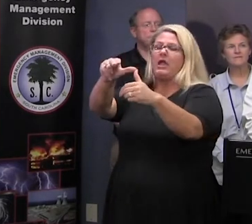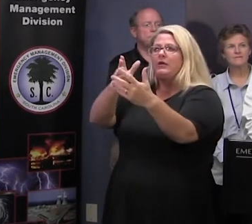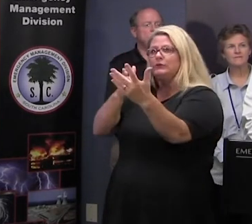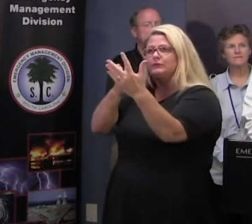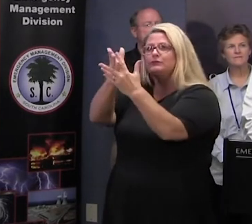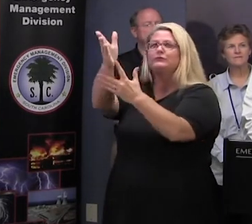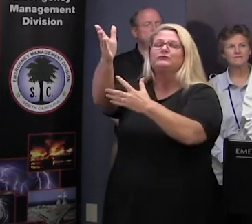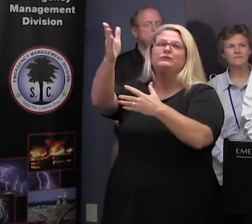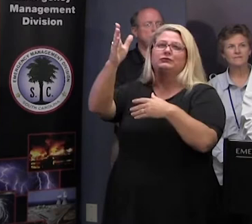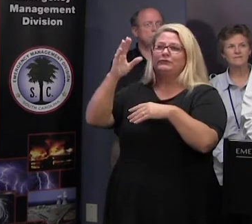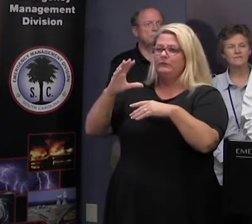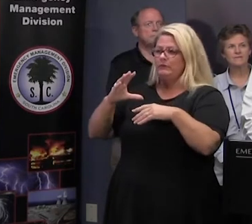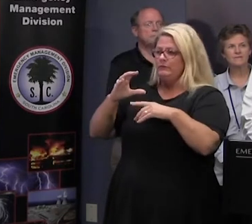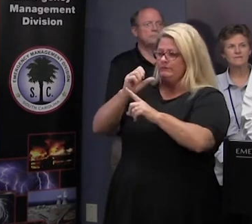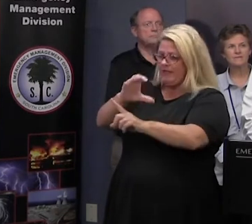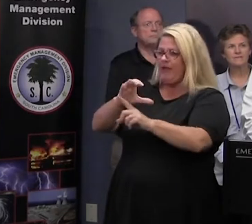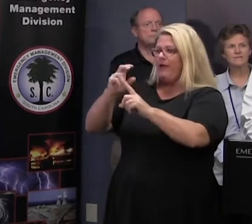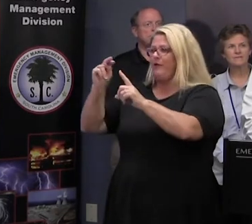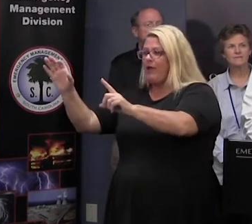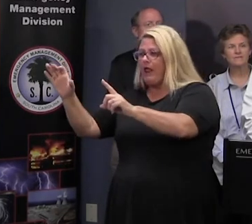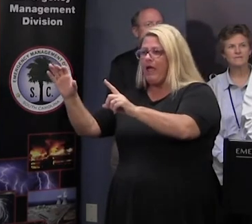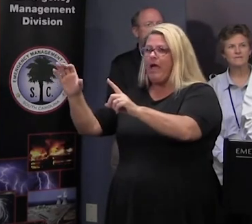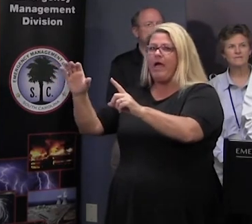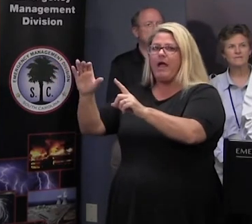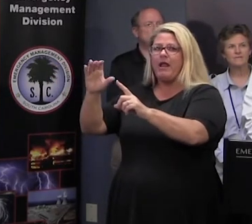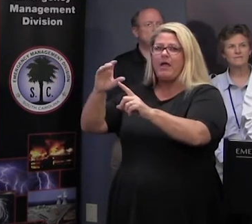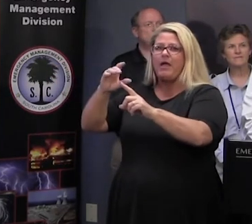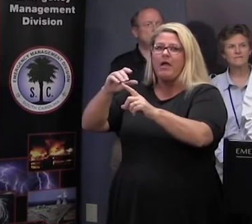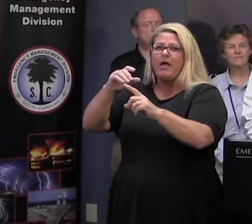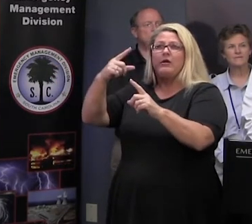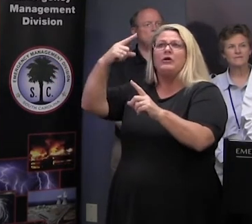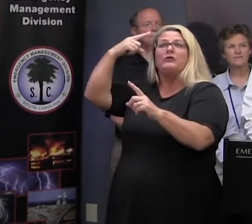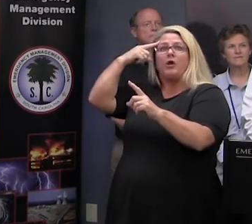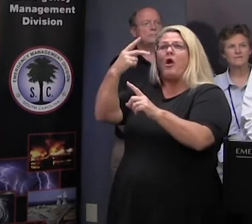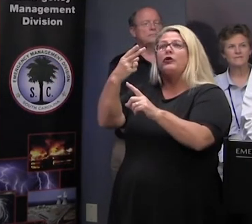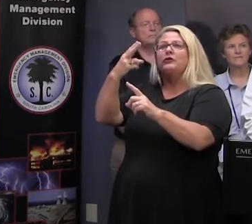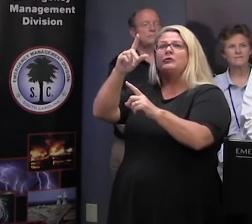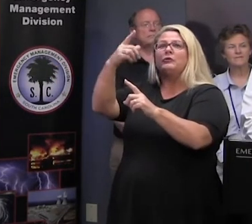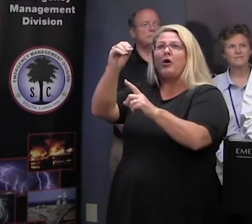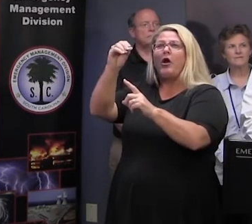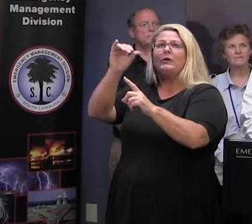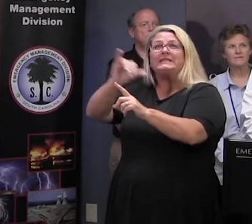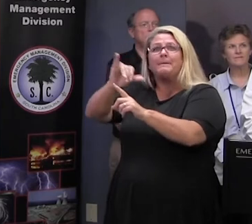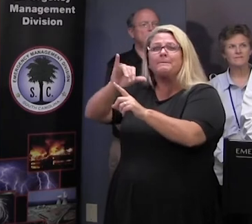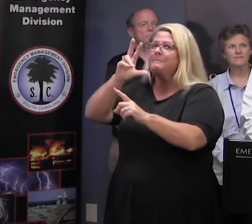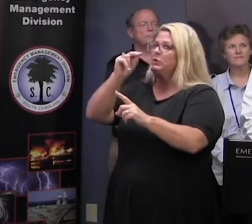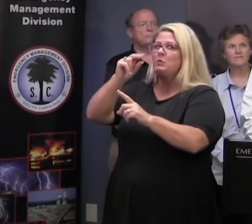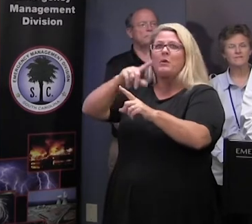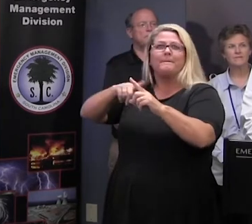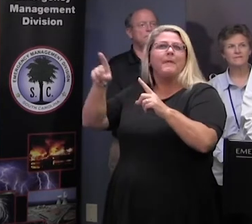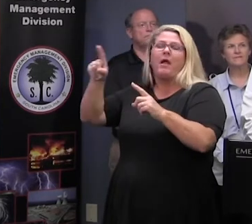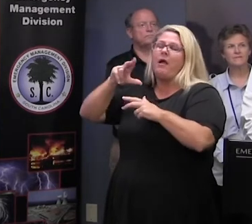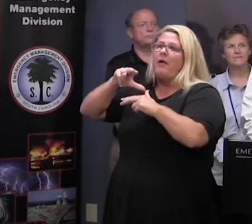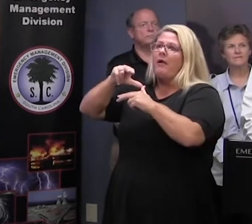state. Ours in North Carolina, and didn't go through in about 12 hours like Hugo and others did, but stayed for 3 days.